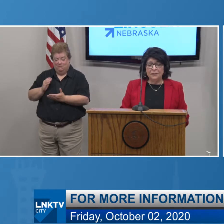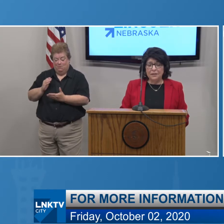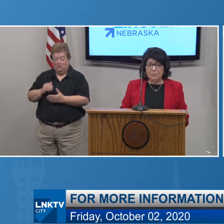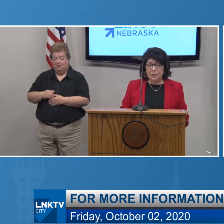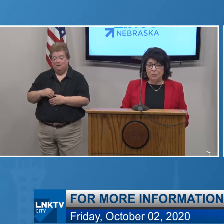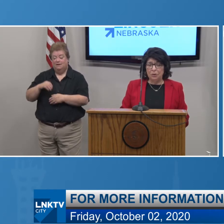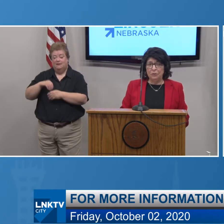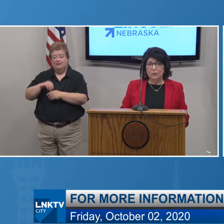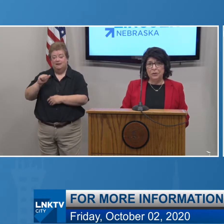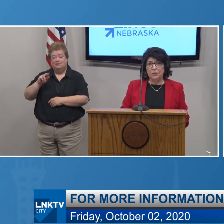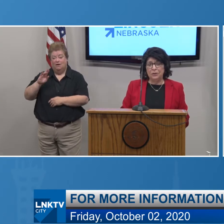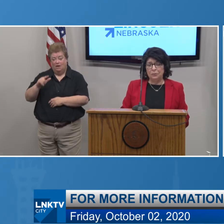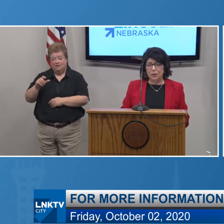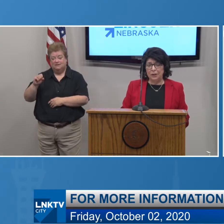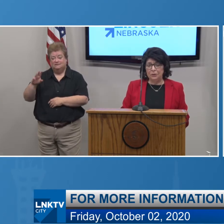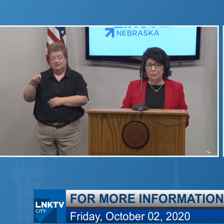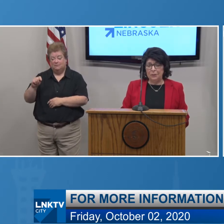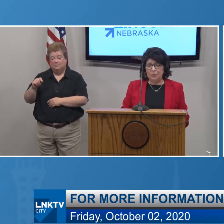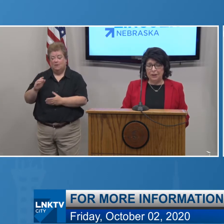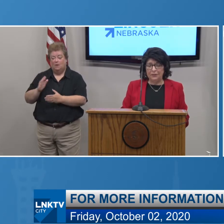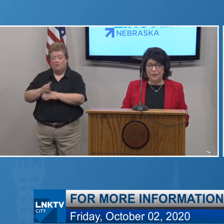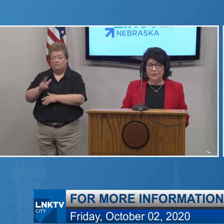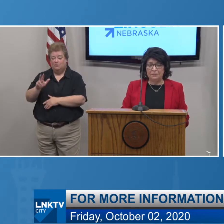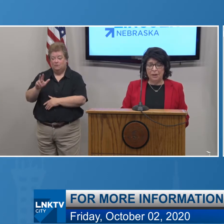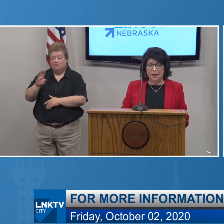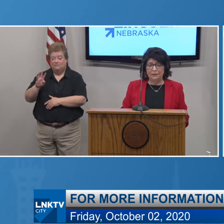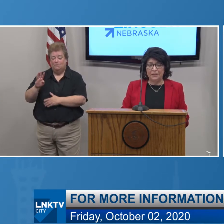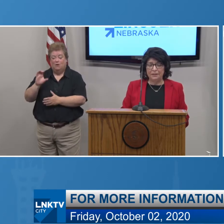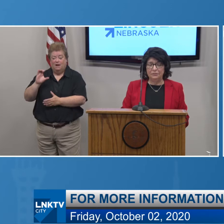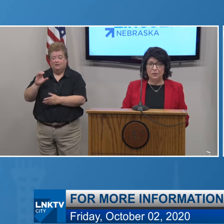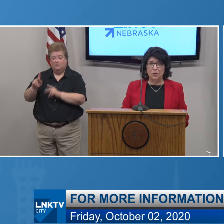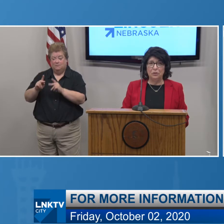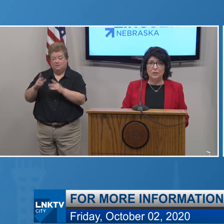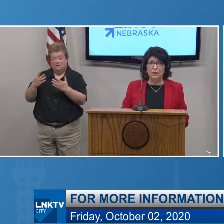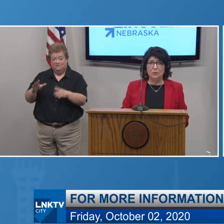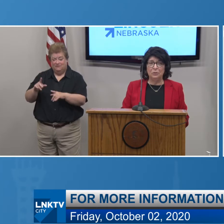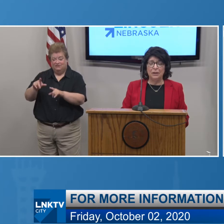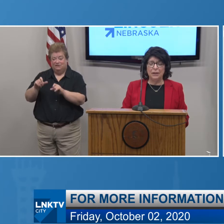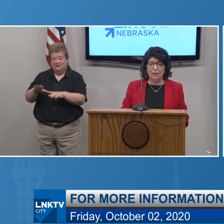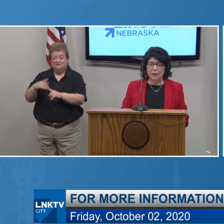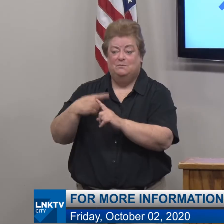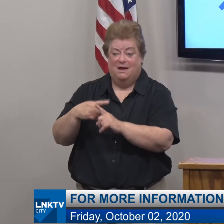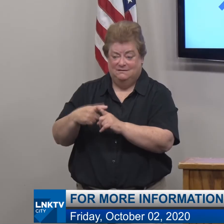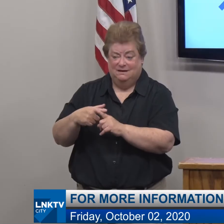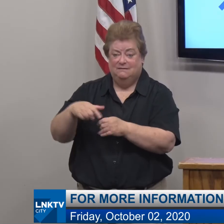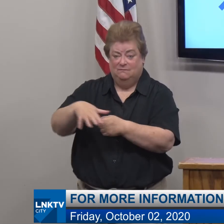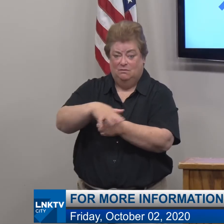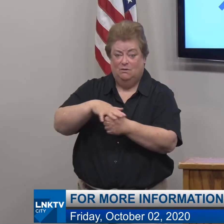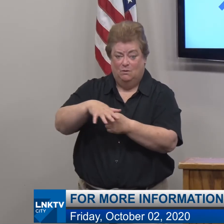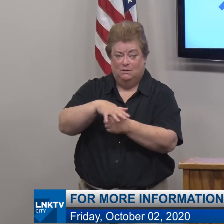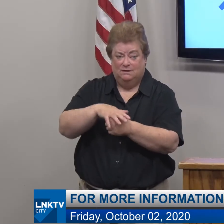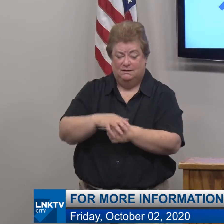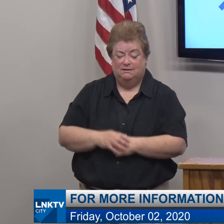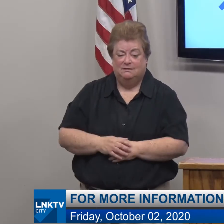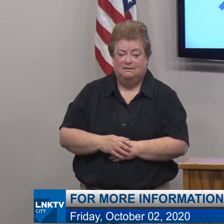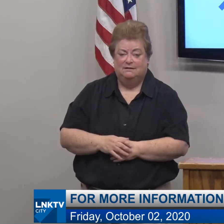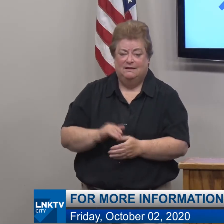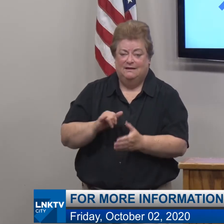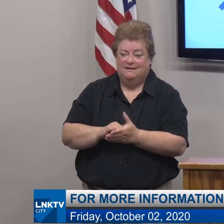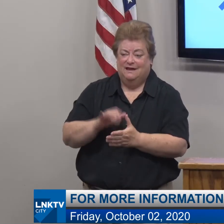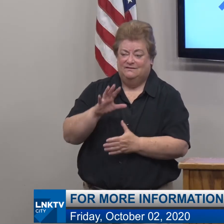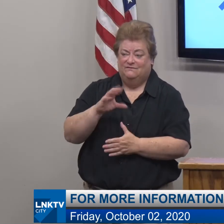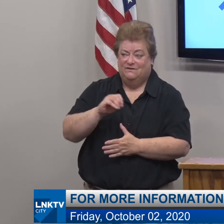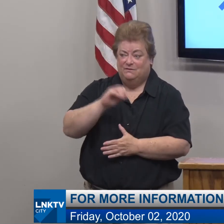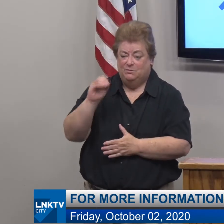August and September, over 3,400 people have tested positive for COVID locally. This is over 50%